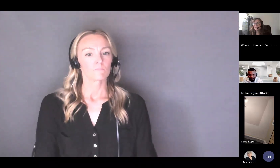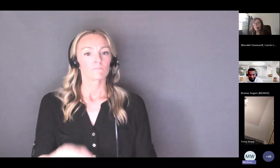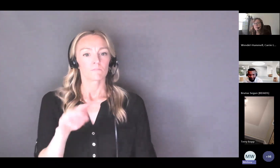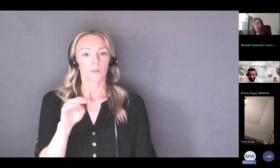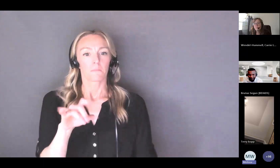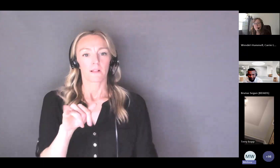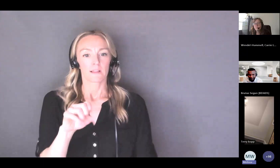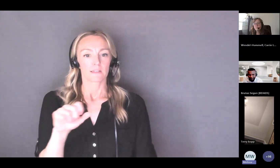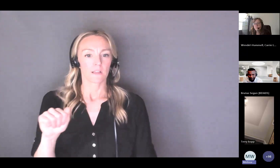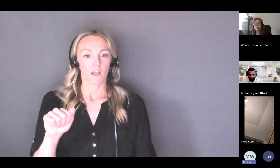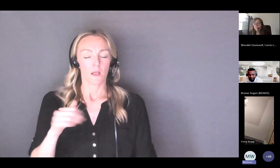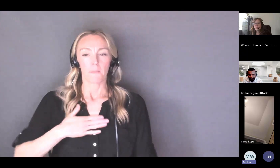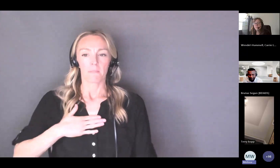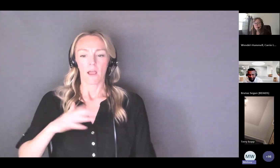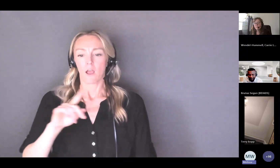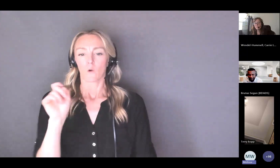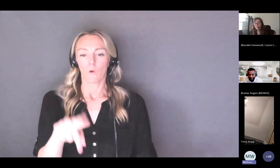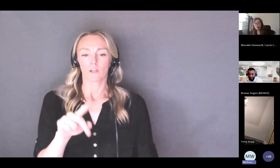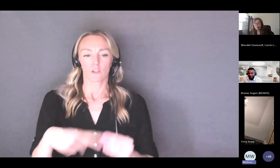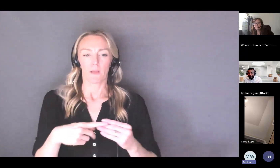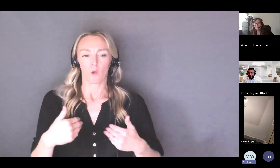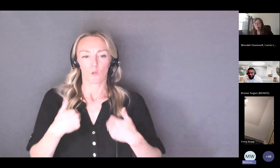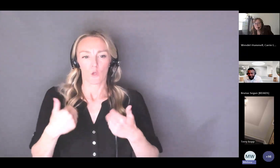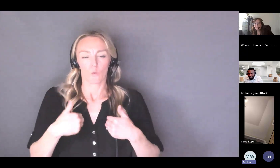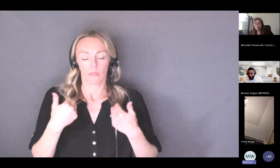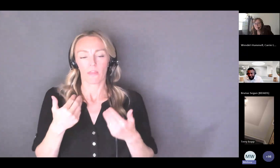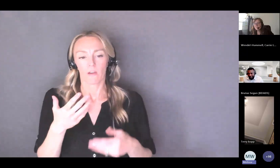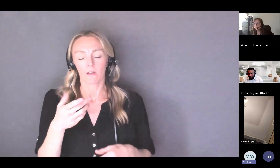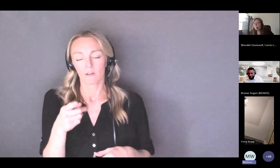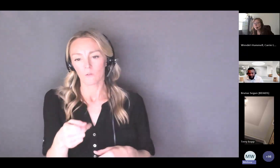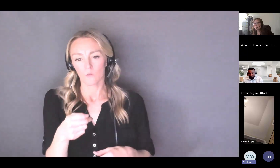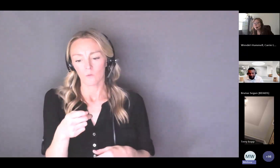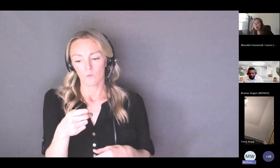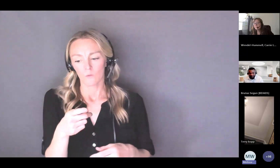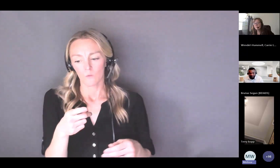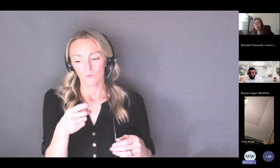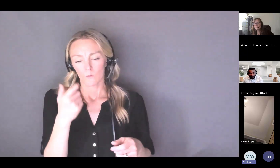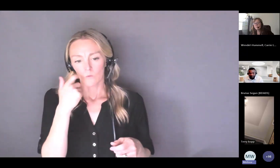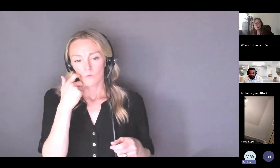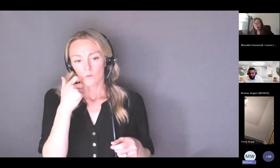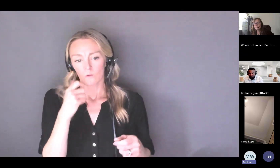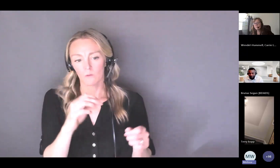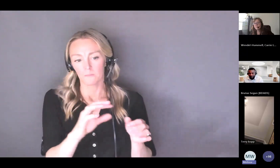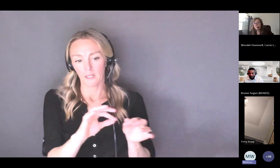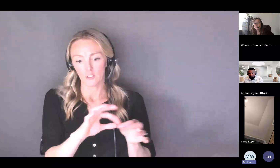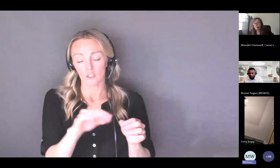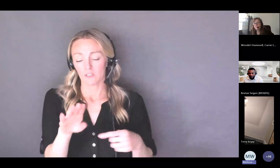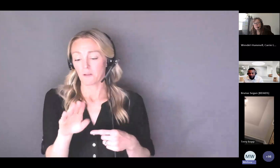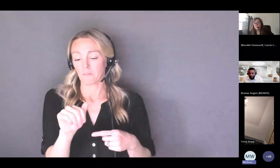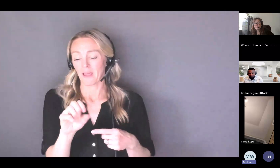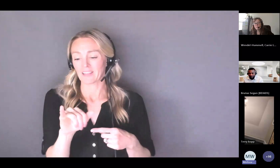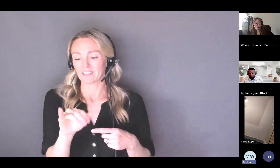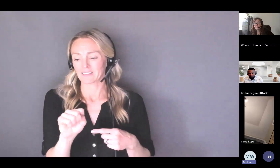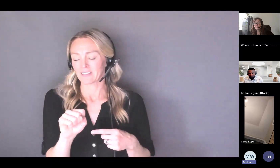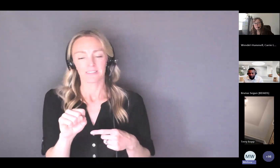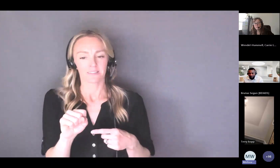regarding youth, which I know there's not a lot here. You had touched on the fact that the basis really was never